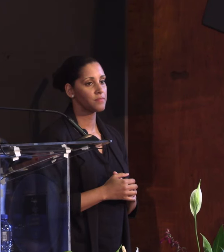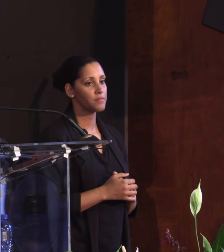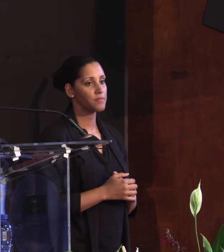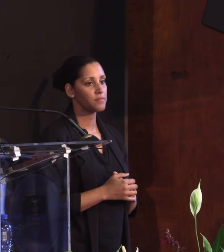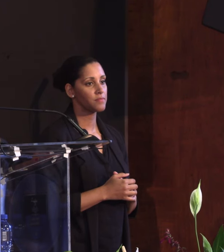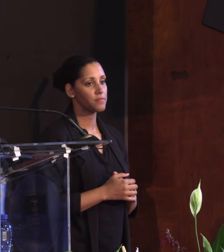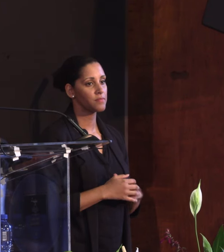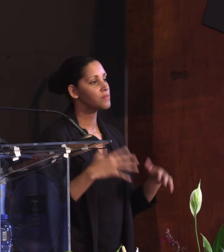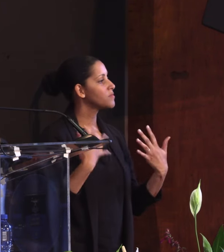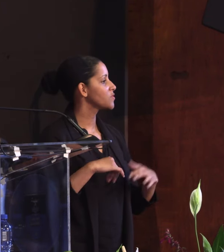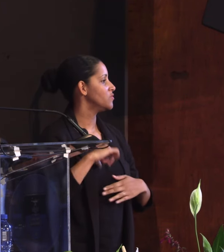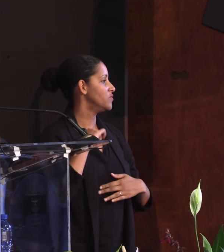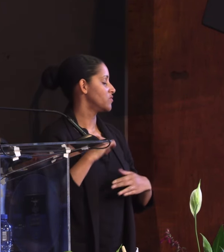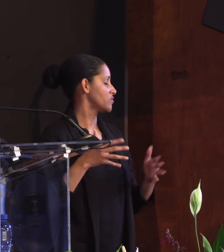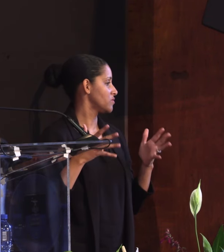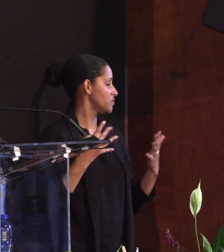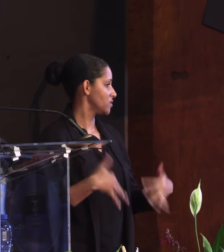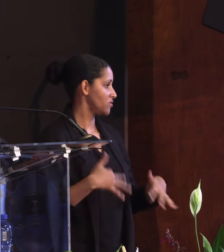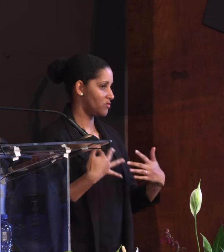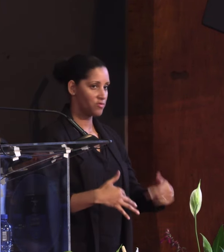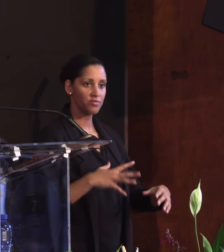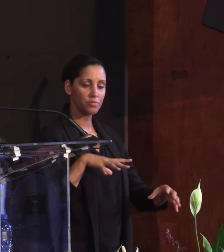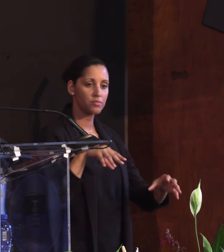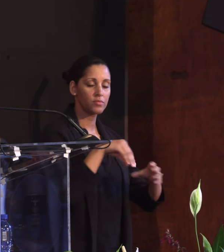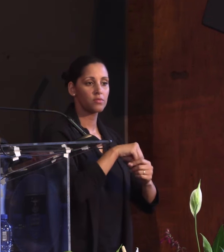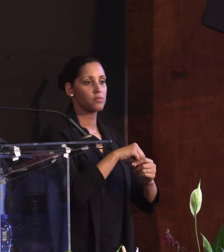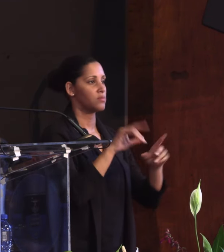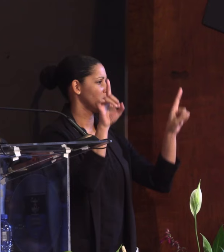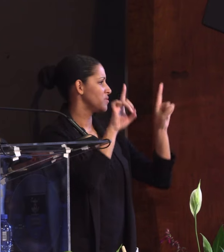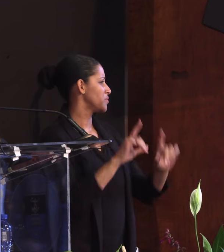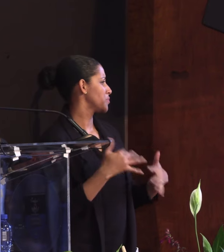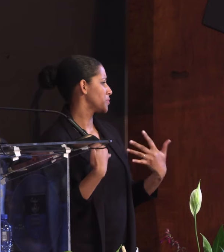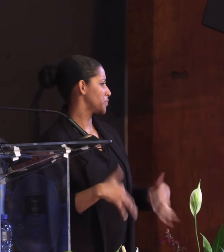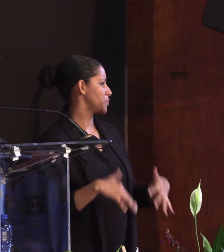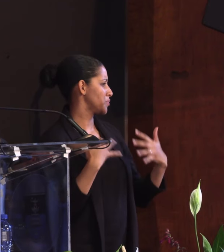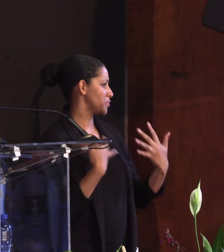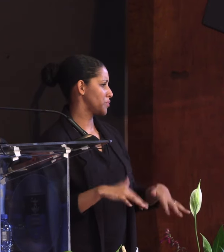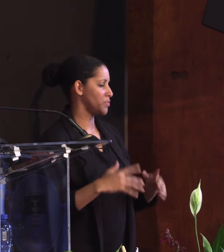It is such a privilege to be part of this auspicious occasion.